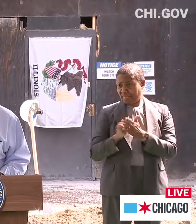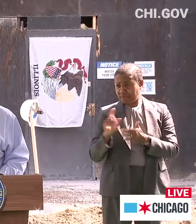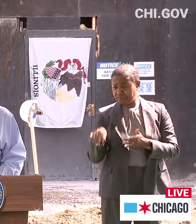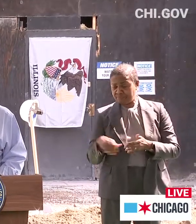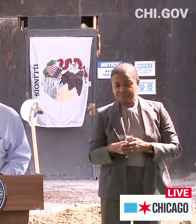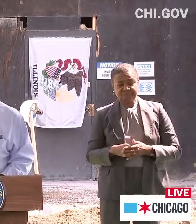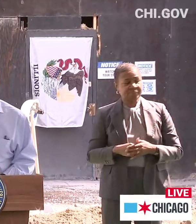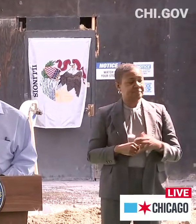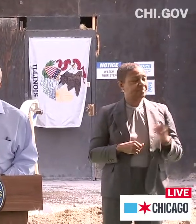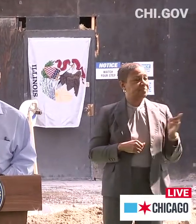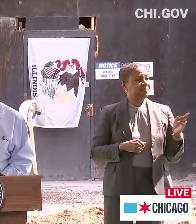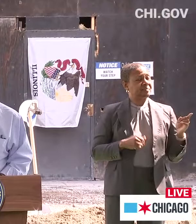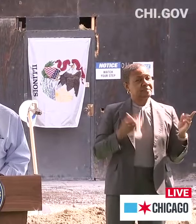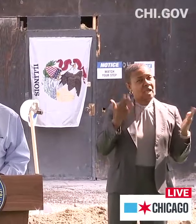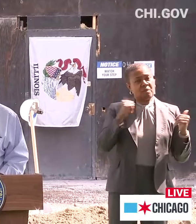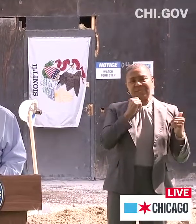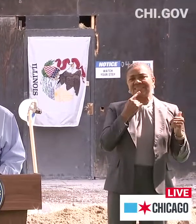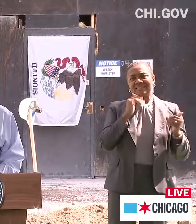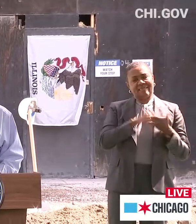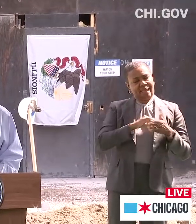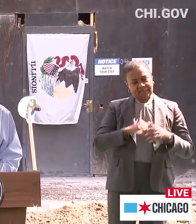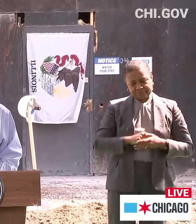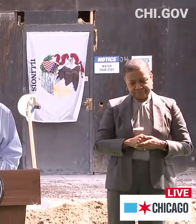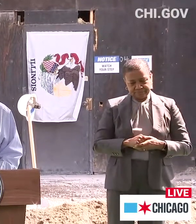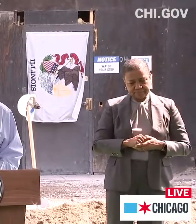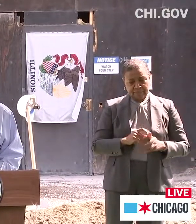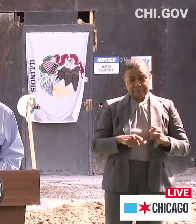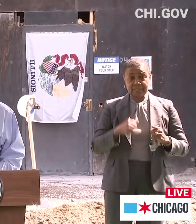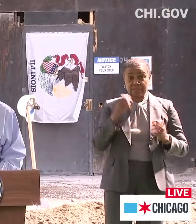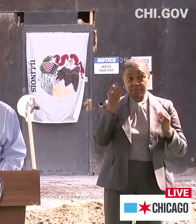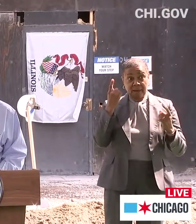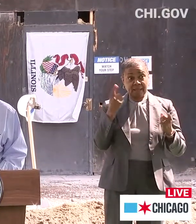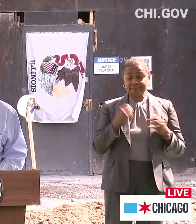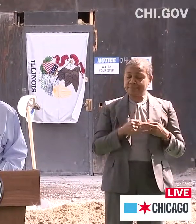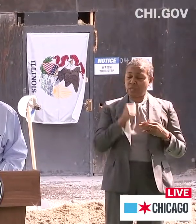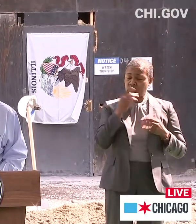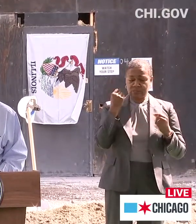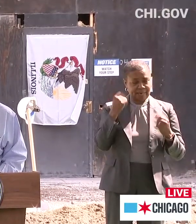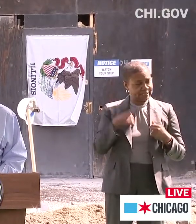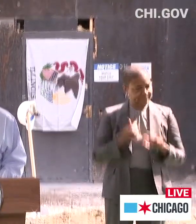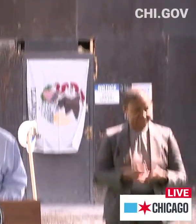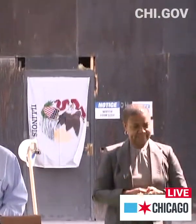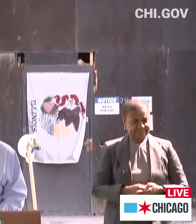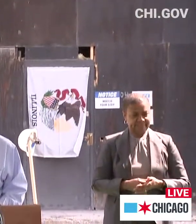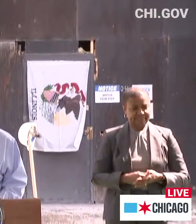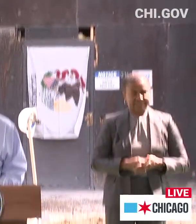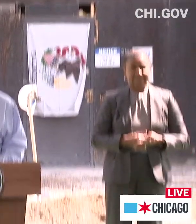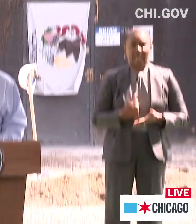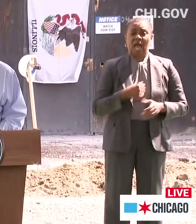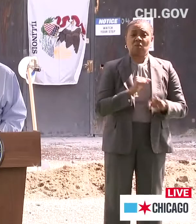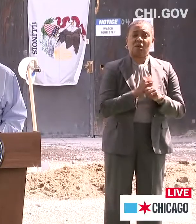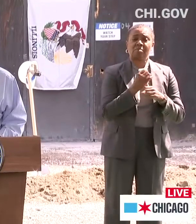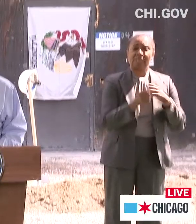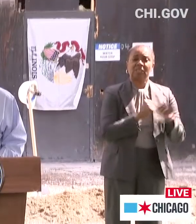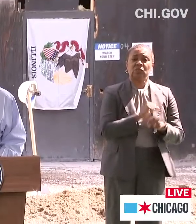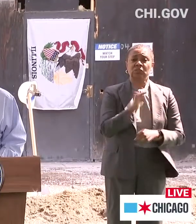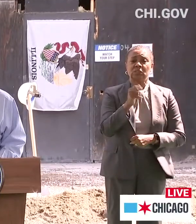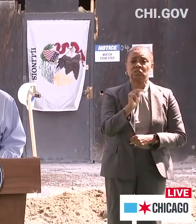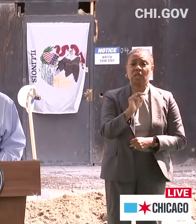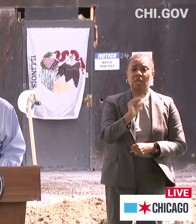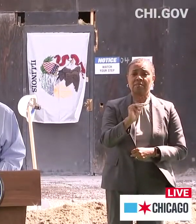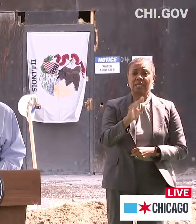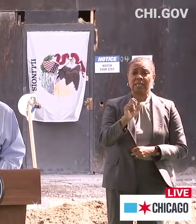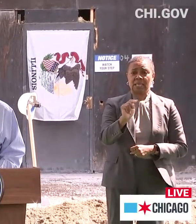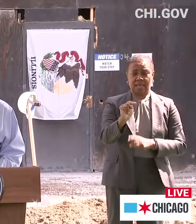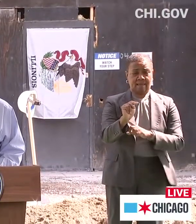I hope he didn't say those things, but I wouldn't be surprised. I served for years with John McCain,